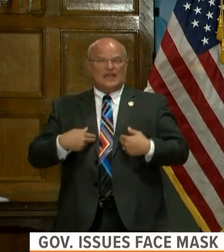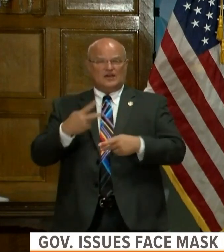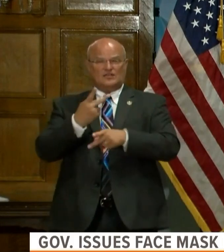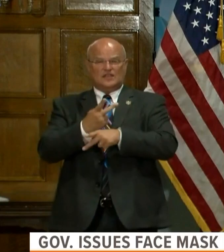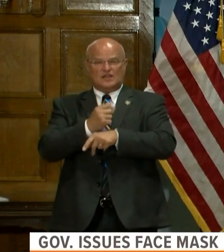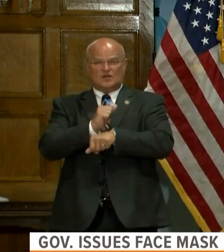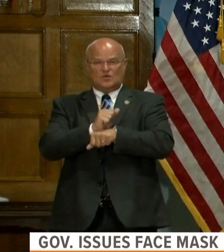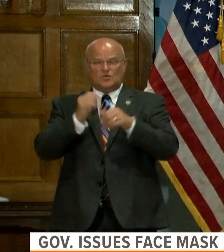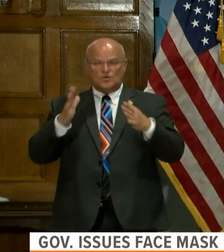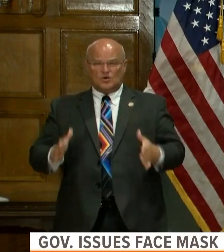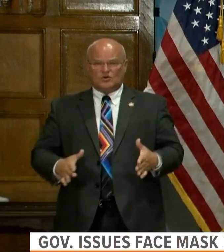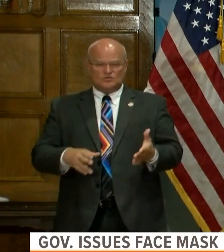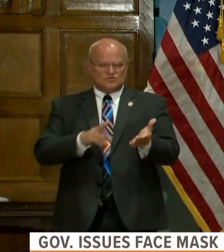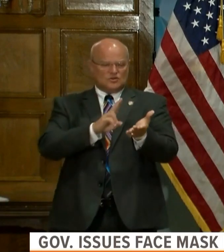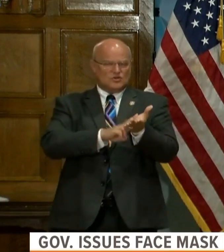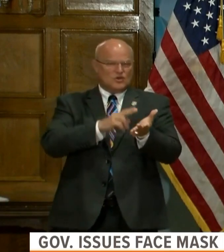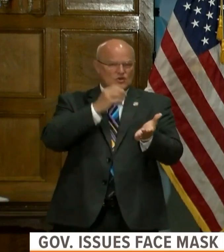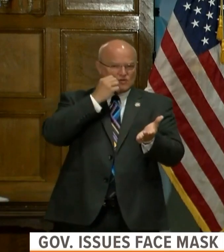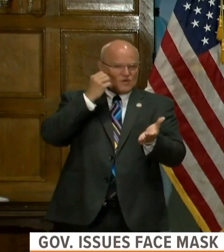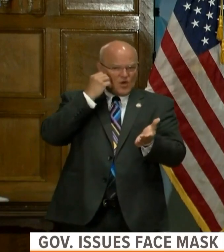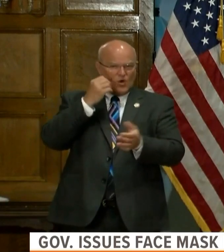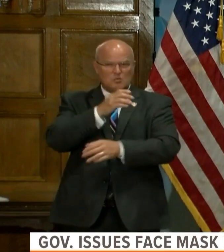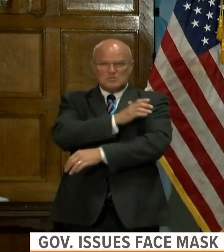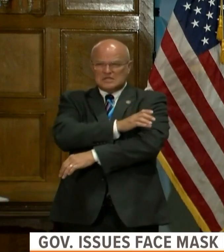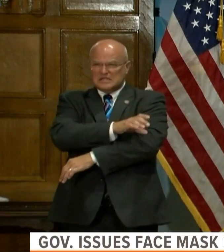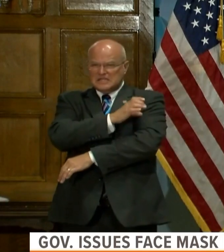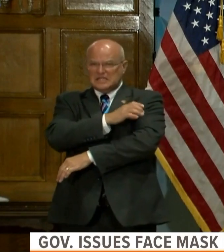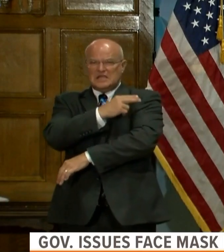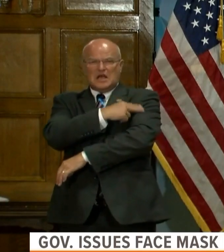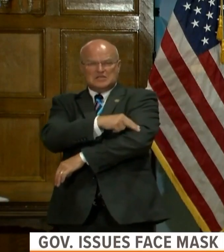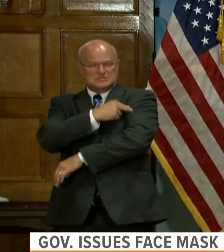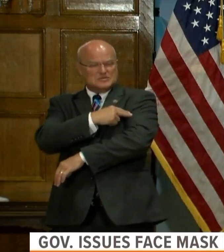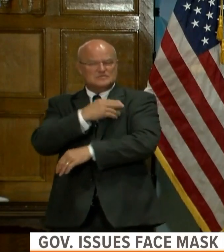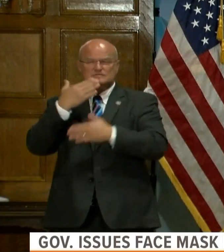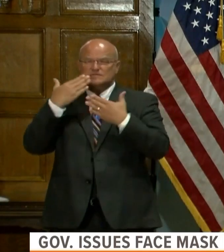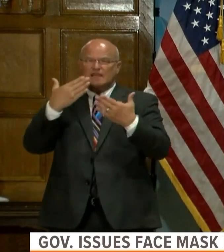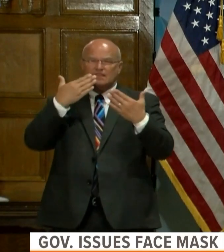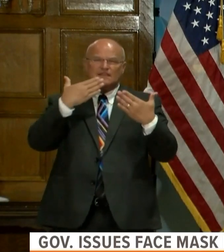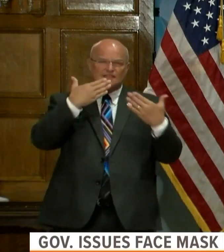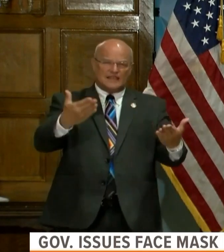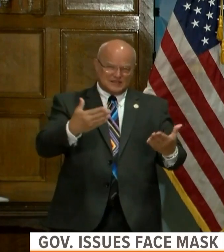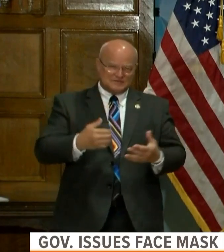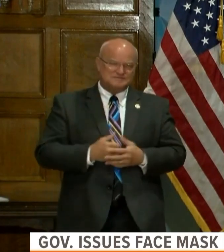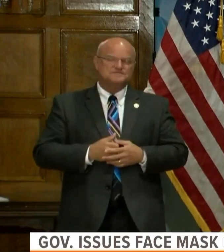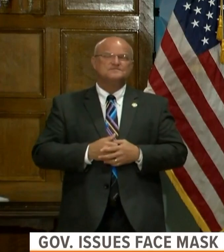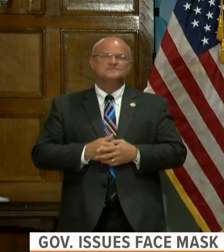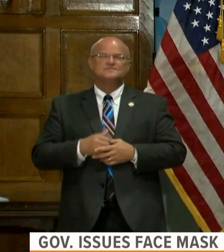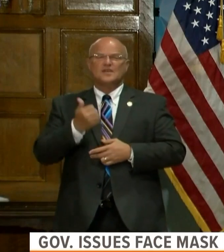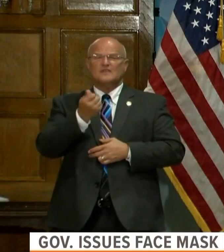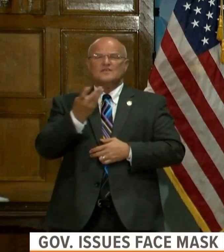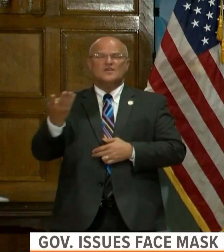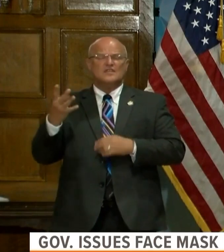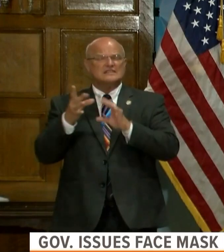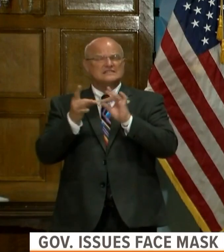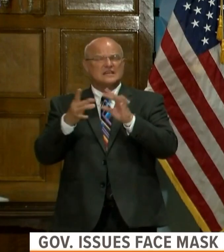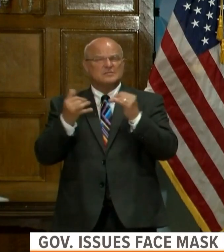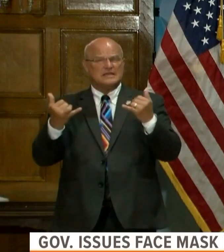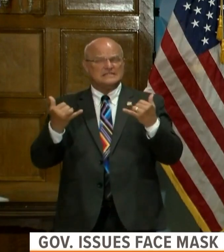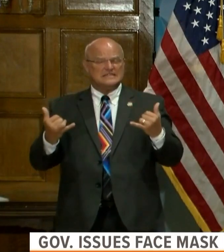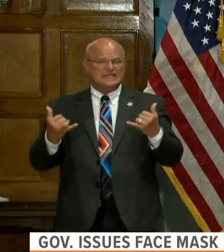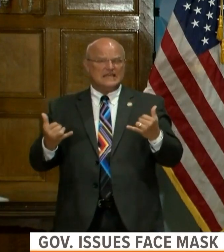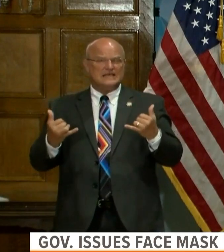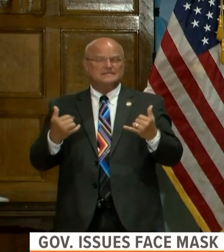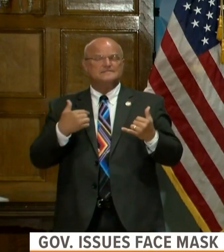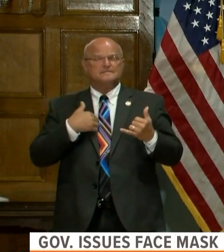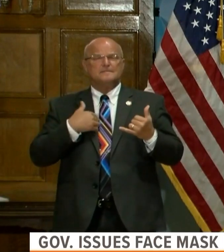hospitals across Arkansas, I want to say thank you once again for all the work that you're doing. A couple of things I want to talk about today.